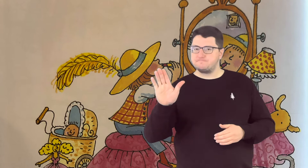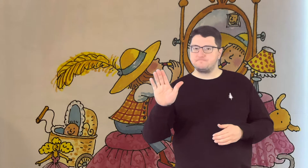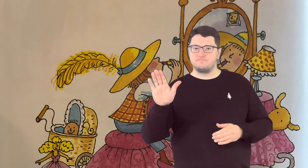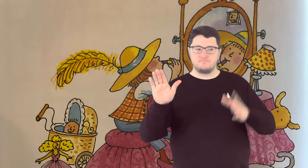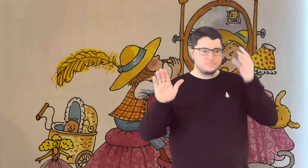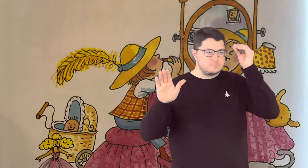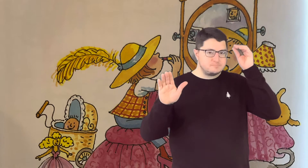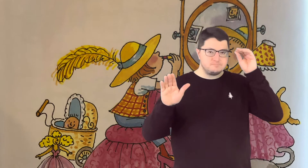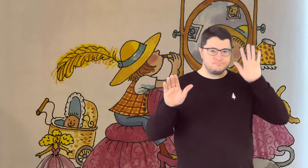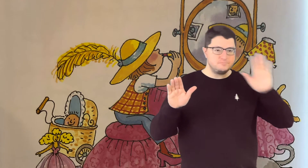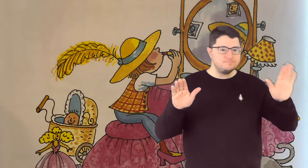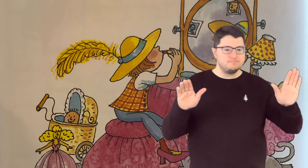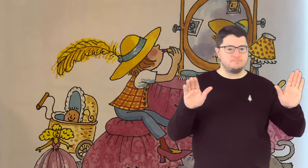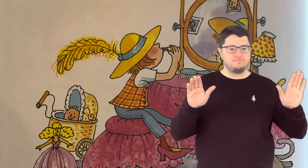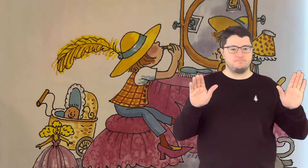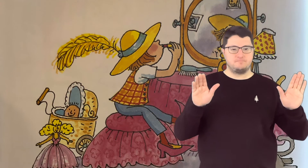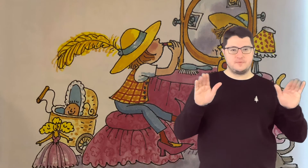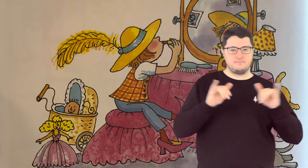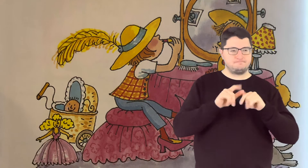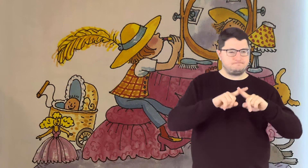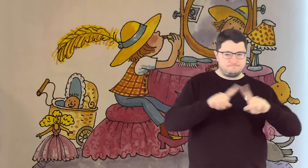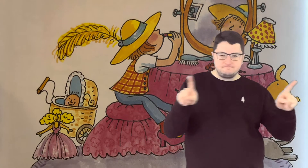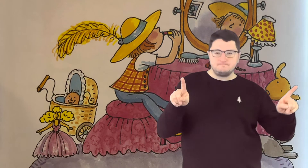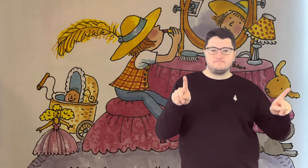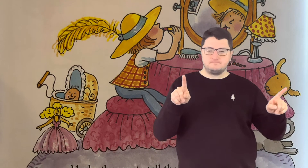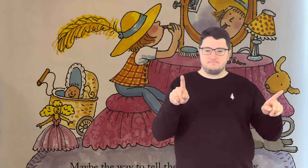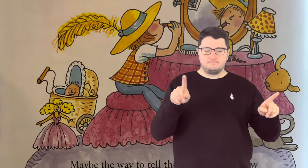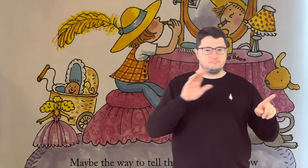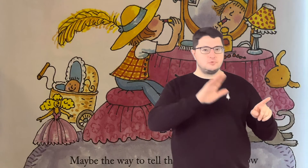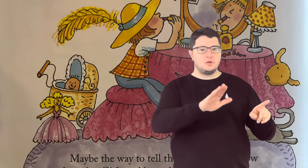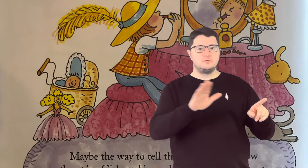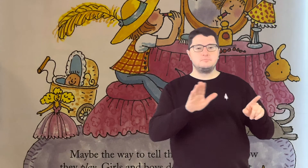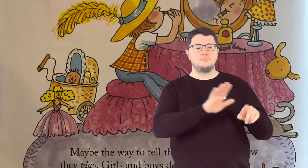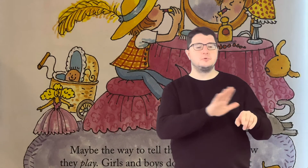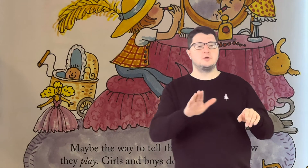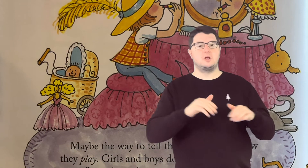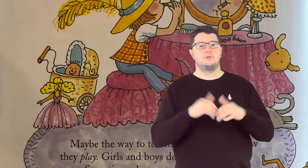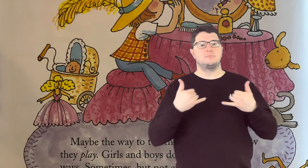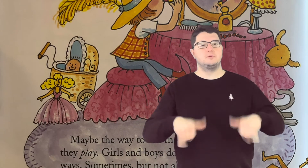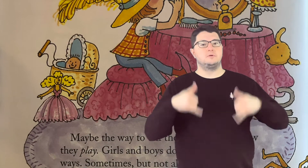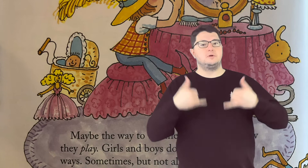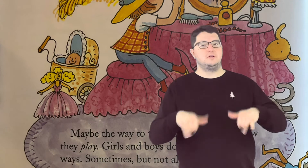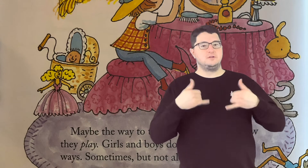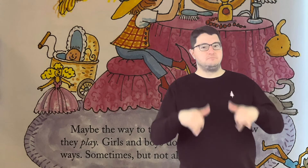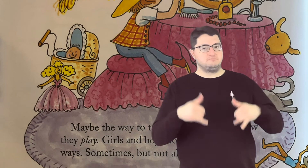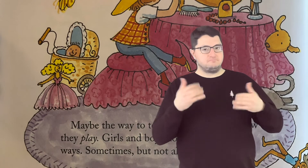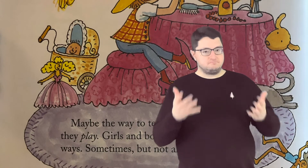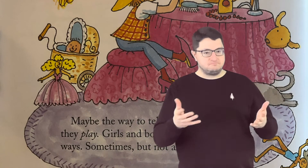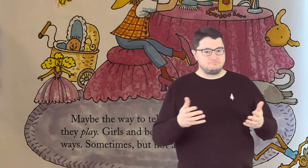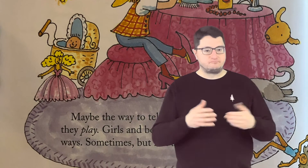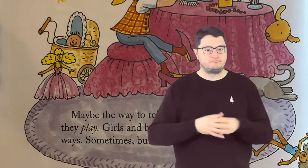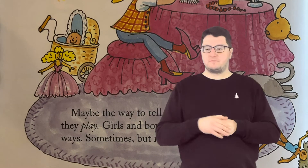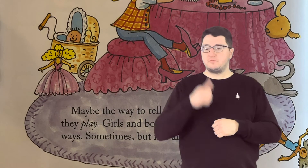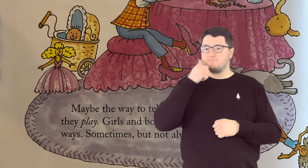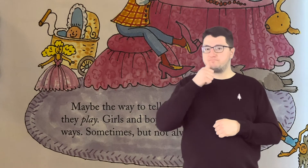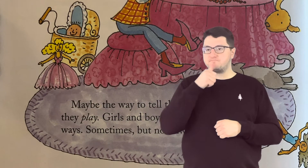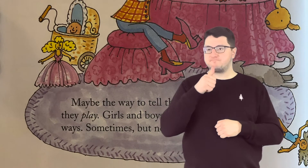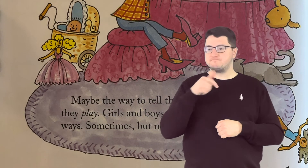Maybe the way to tell them apart is how they play. Girls and boys do play in